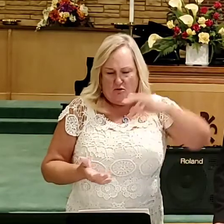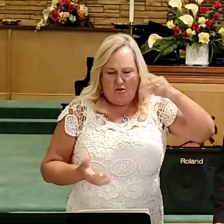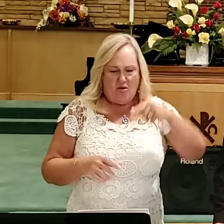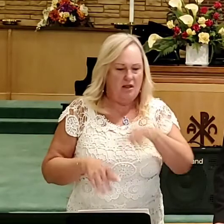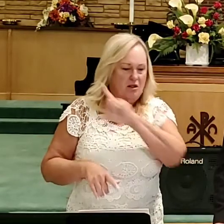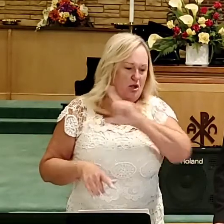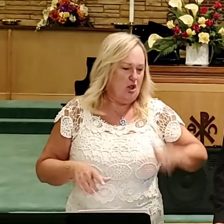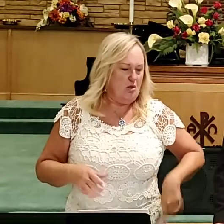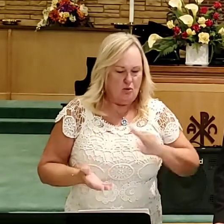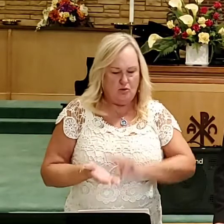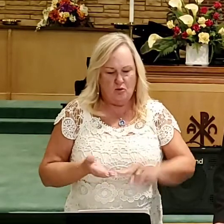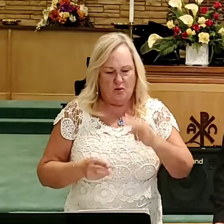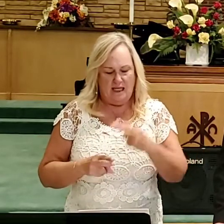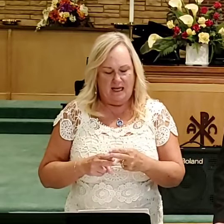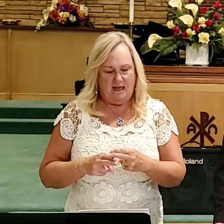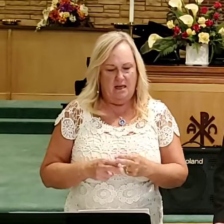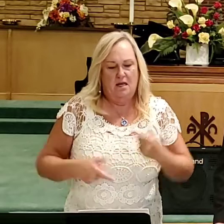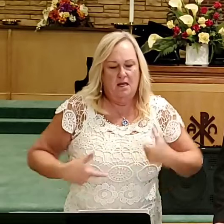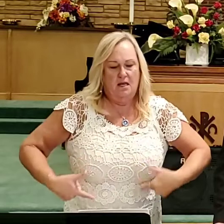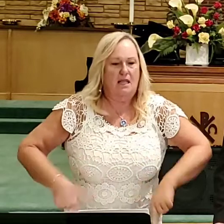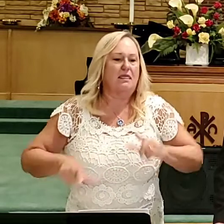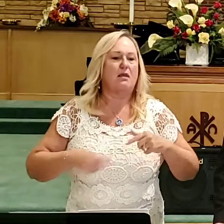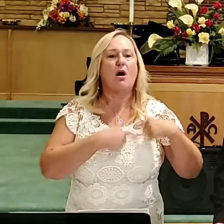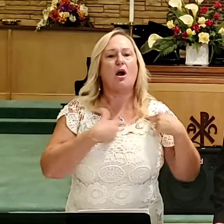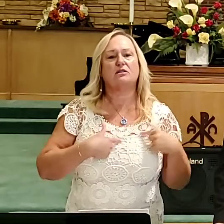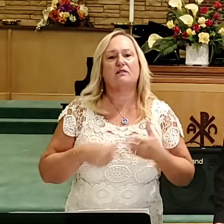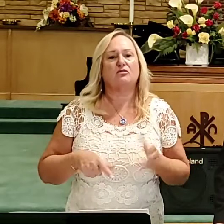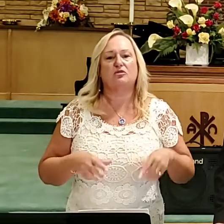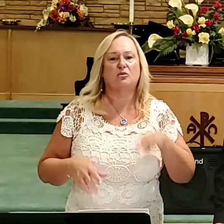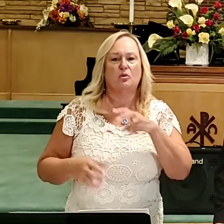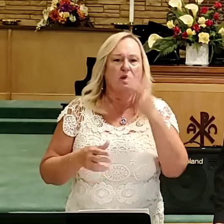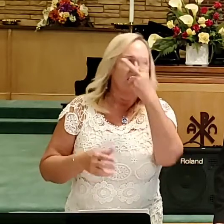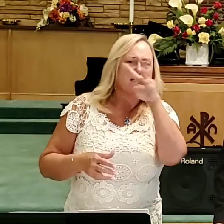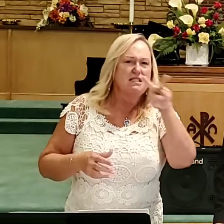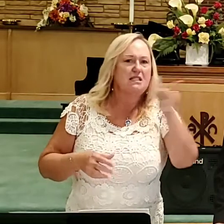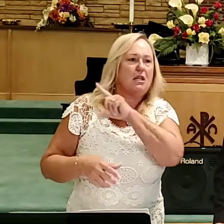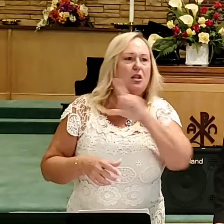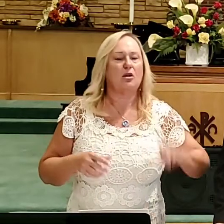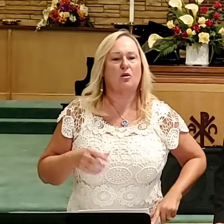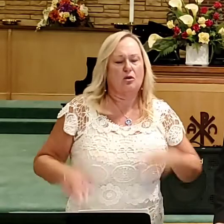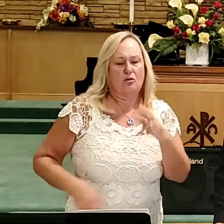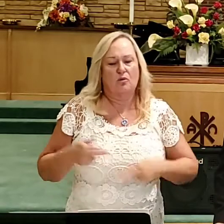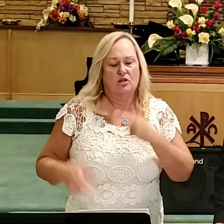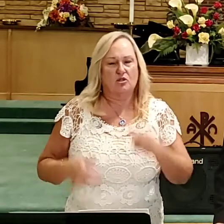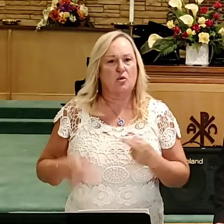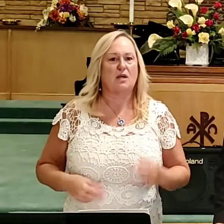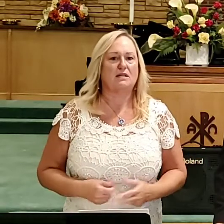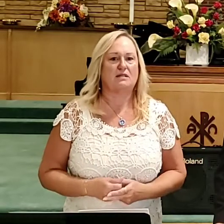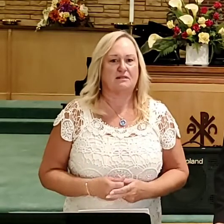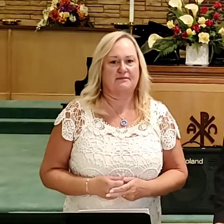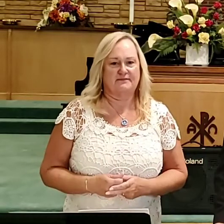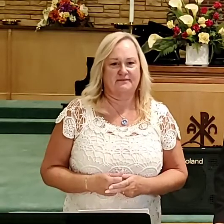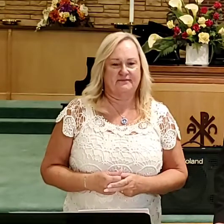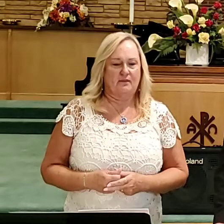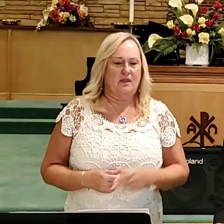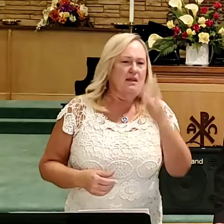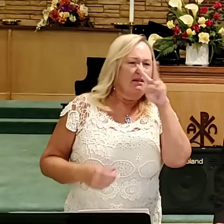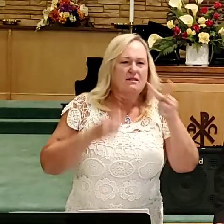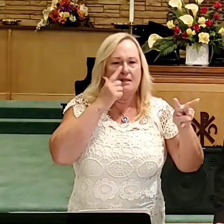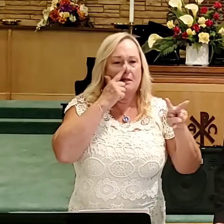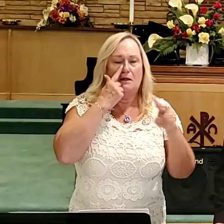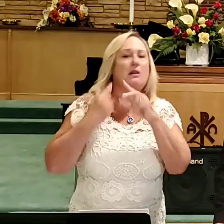the Lord's holy name. Let the hearts of those who seek the Lord rejoice. Seek the